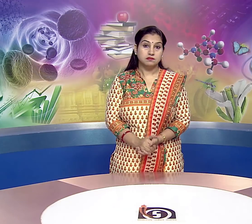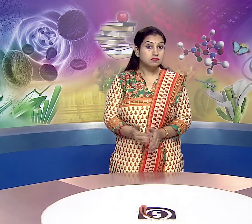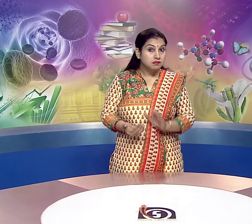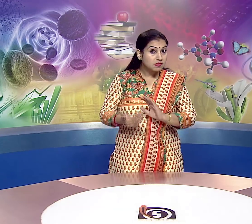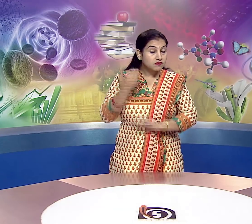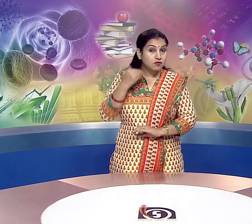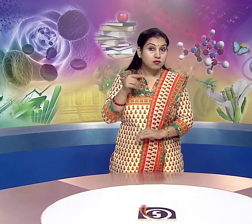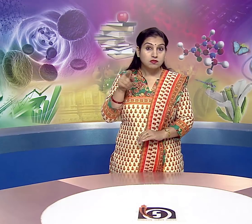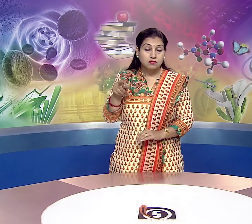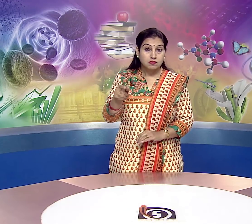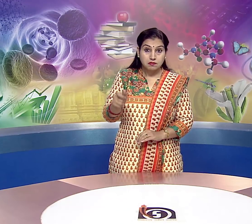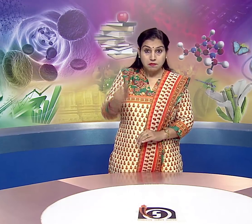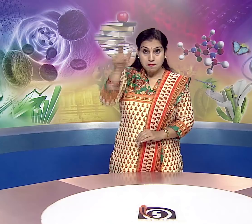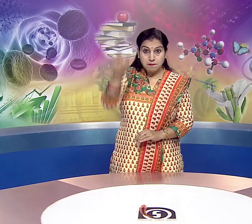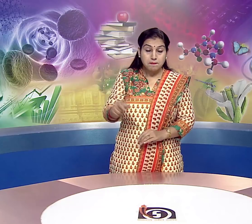Whereas he lived in fear